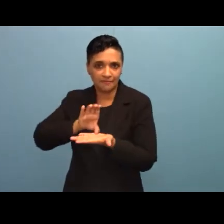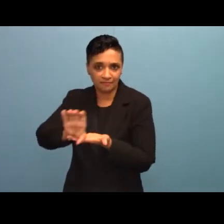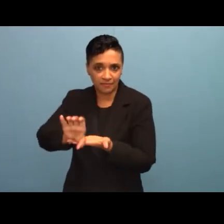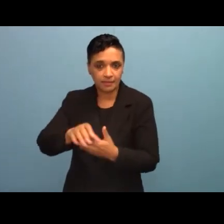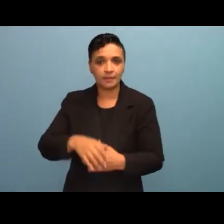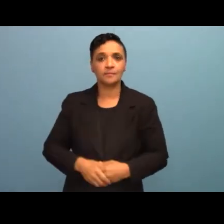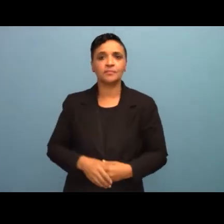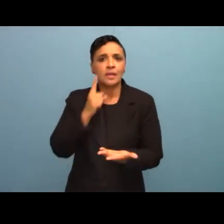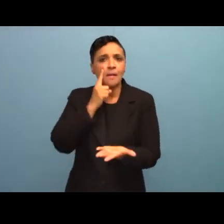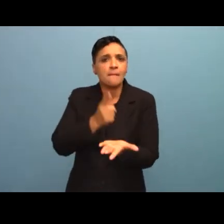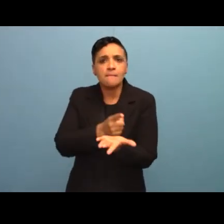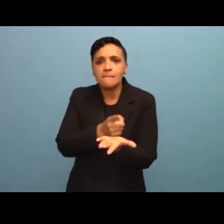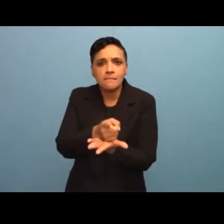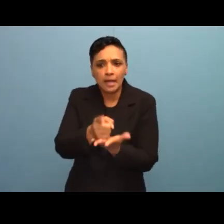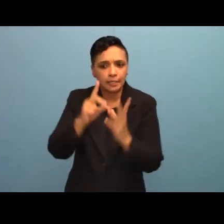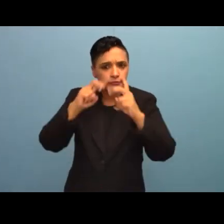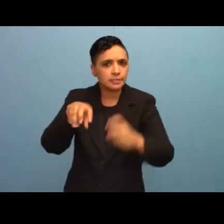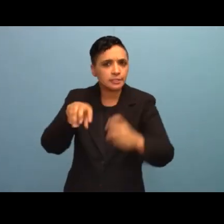it was revealed that